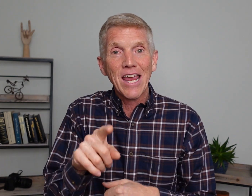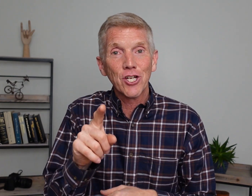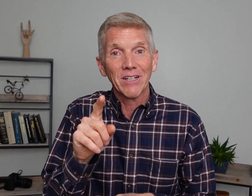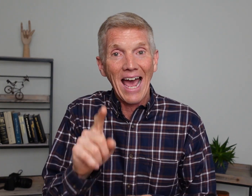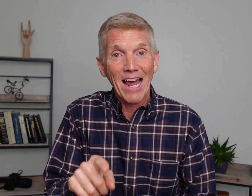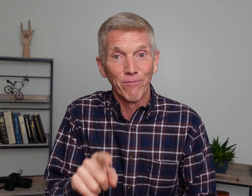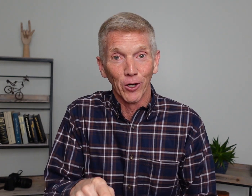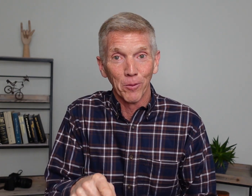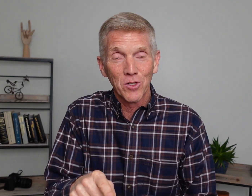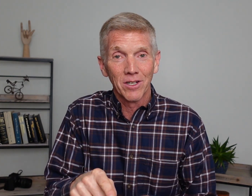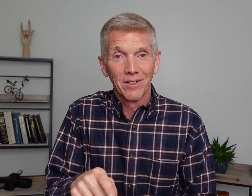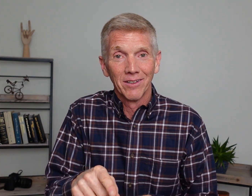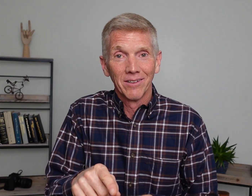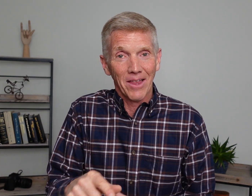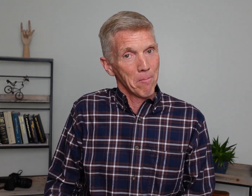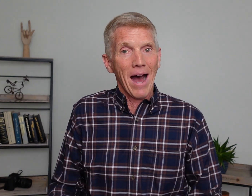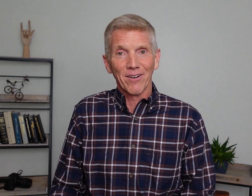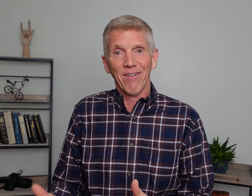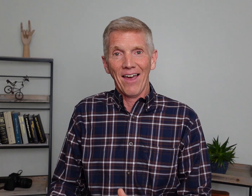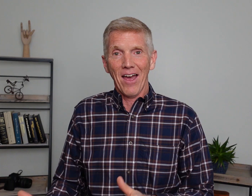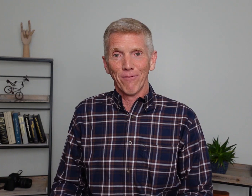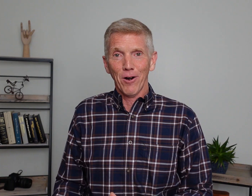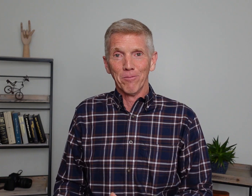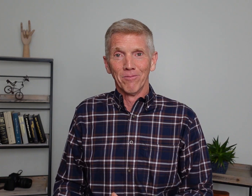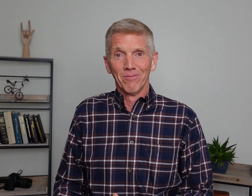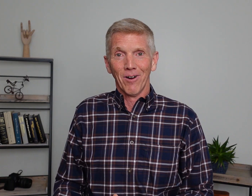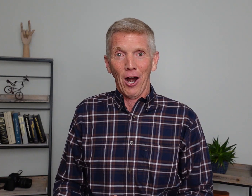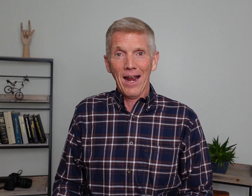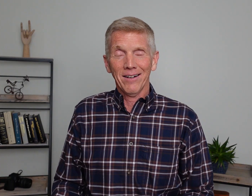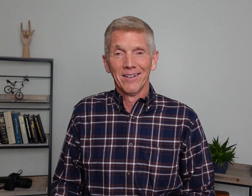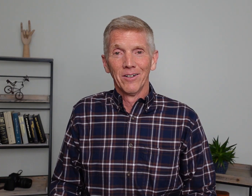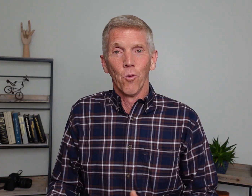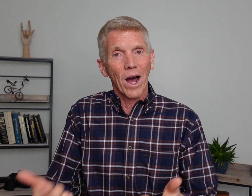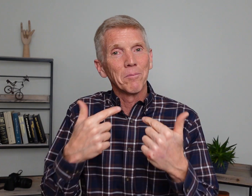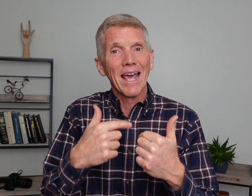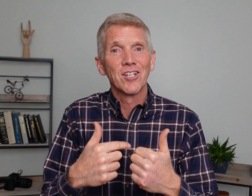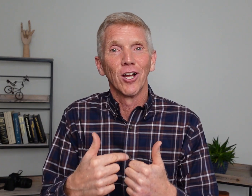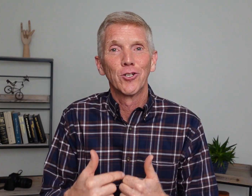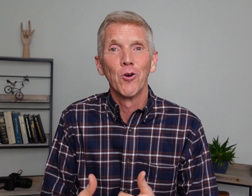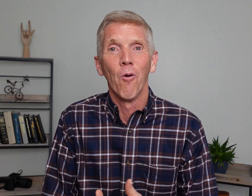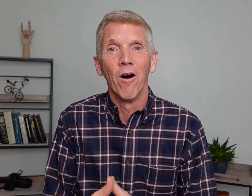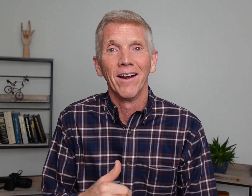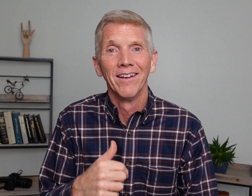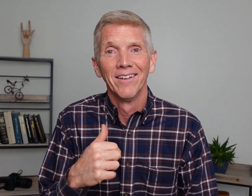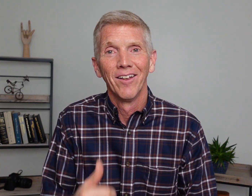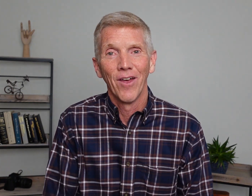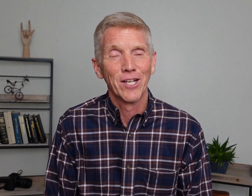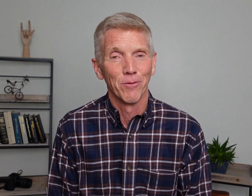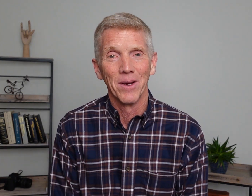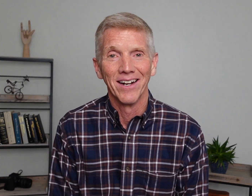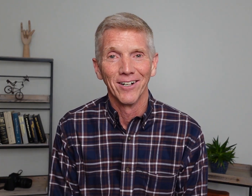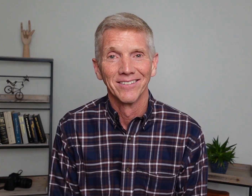facial adverbs that modify that verb. All right? Welcome to ASL 201. Thanks for being here.